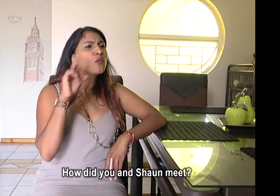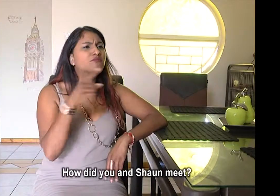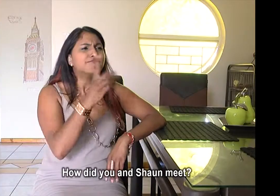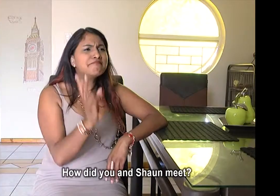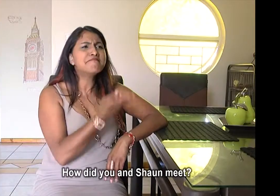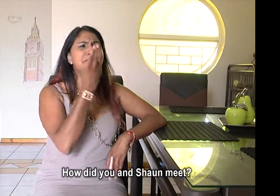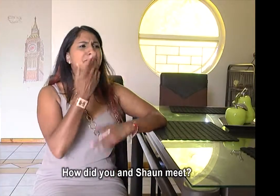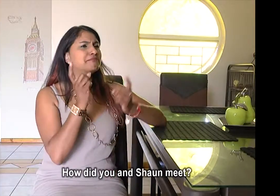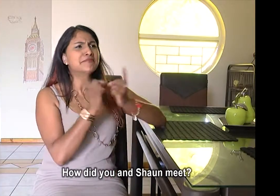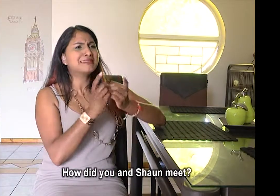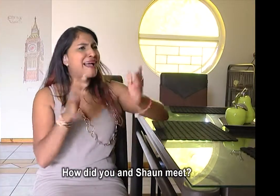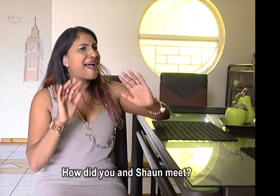How did you and Shaun meet?